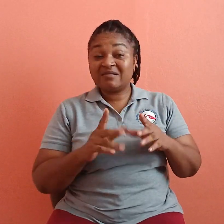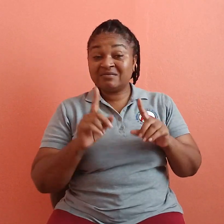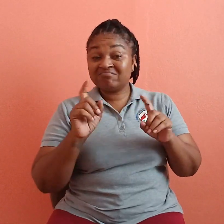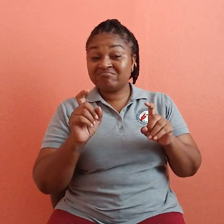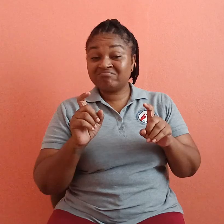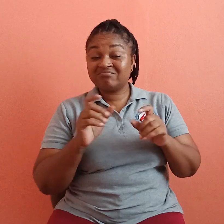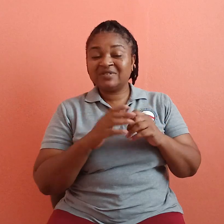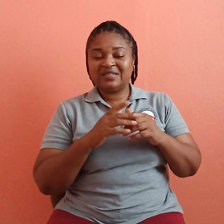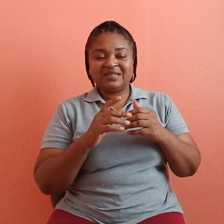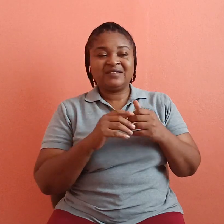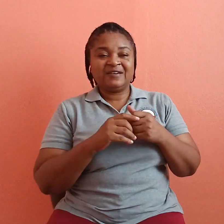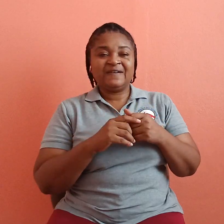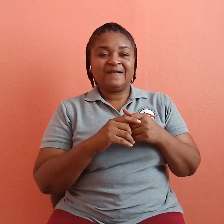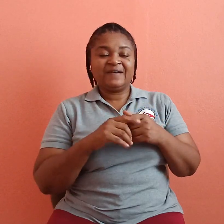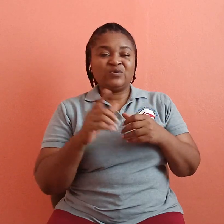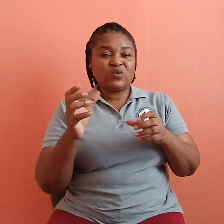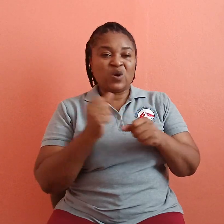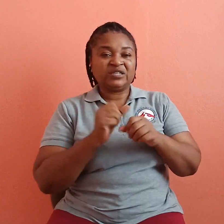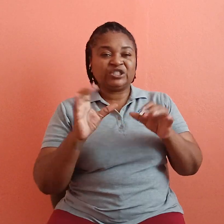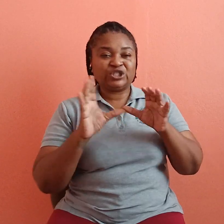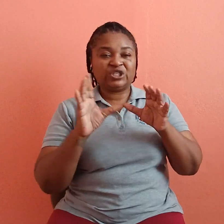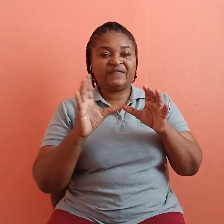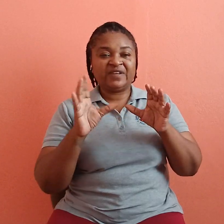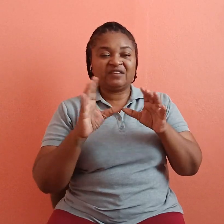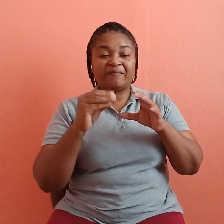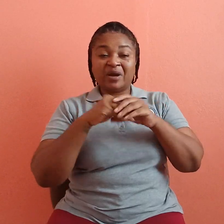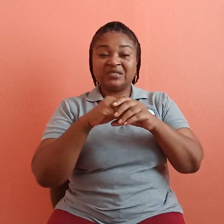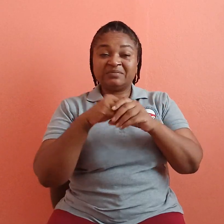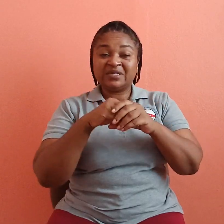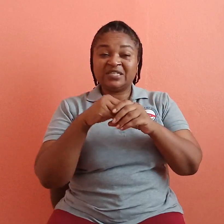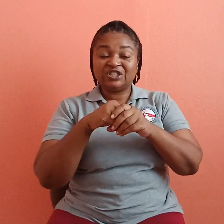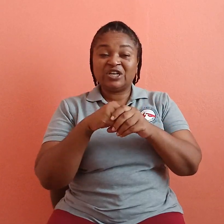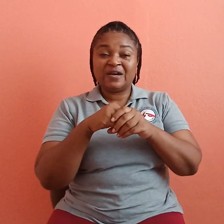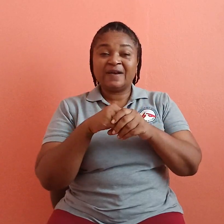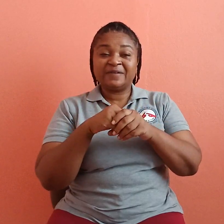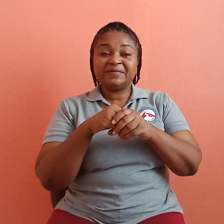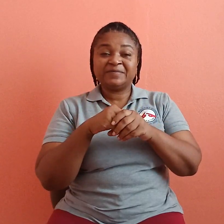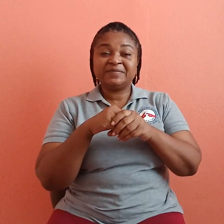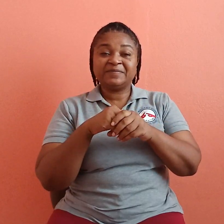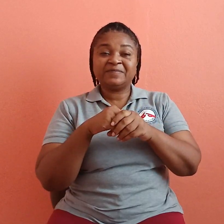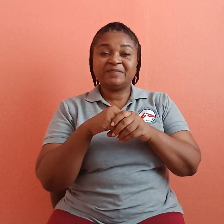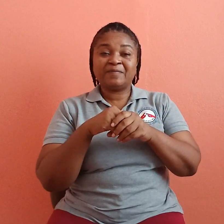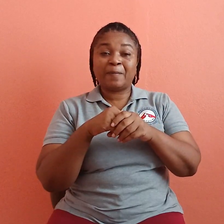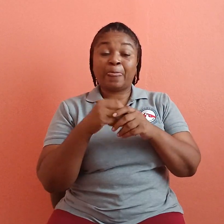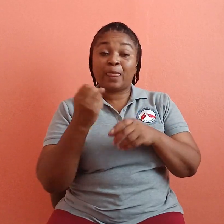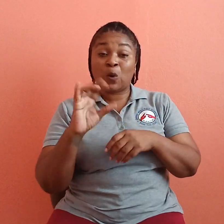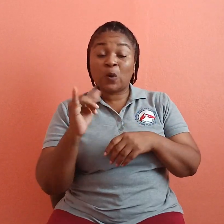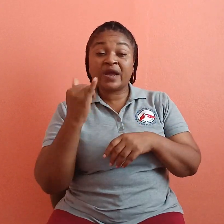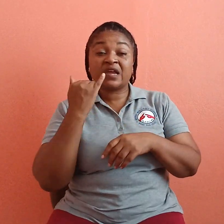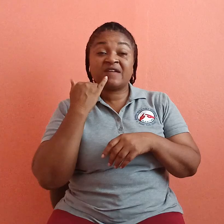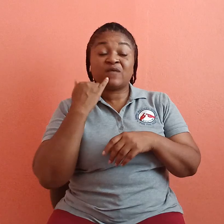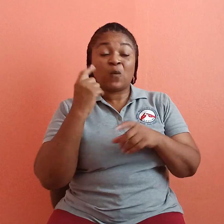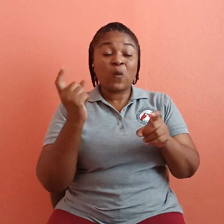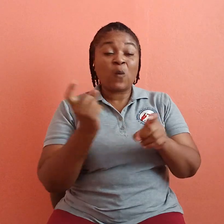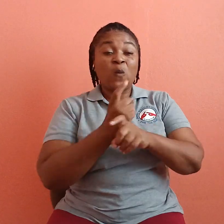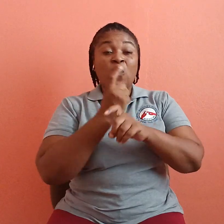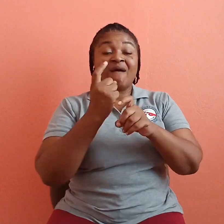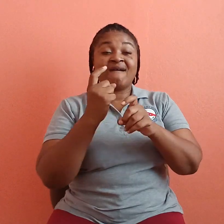and you went there and got a certificate of participation? Or if you won an award,